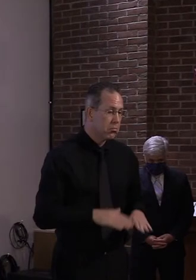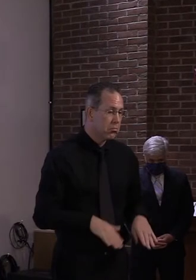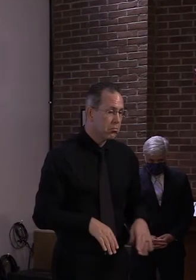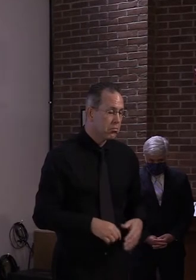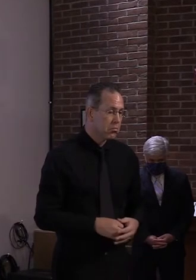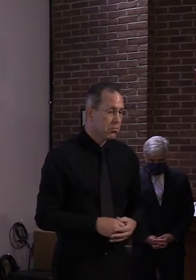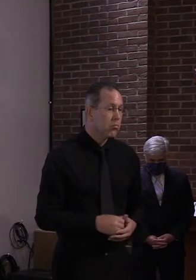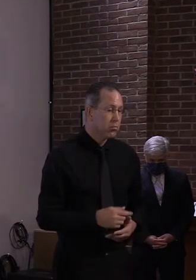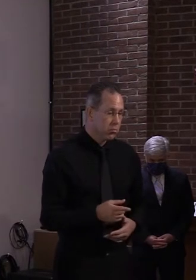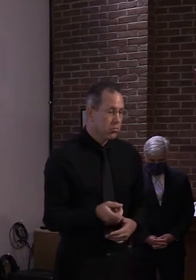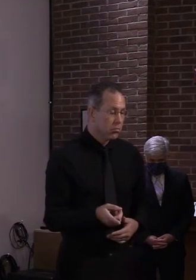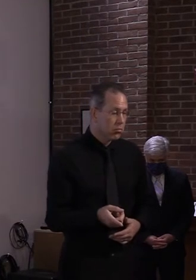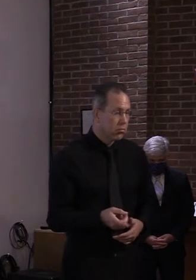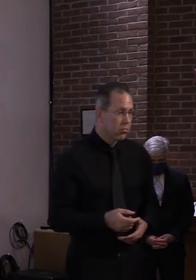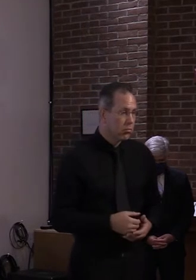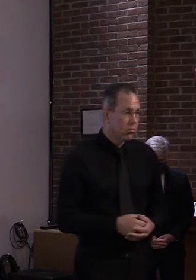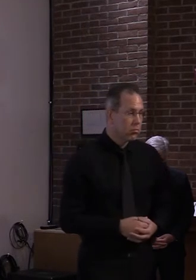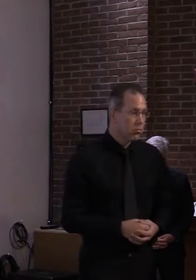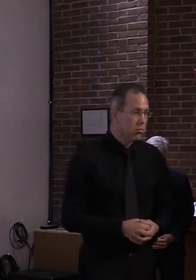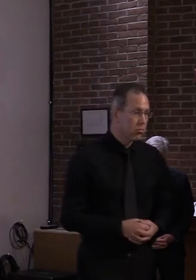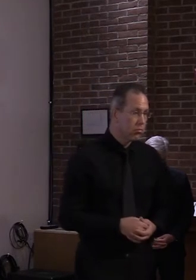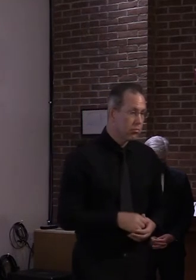Star 6 to unmute, Chris.